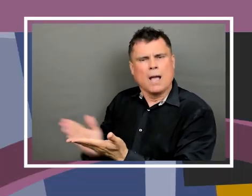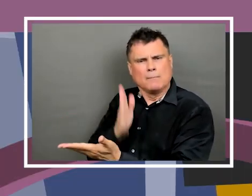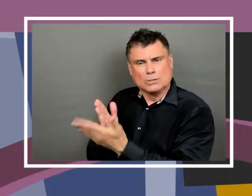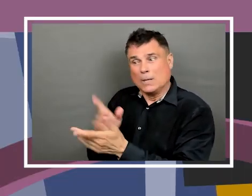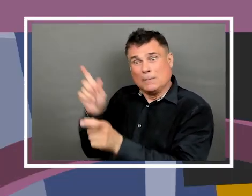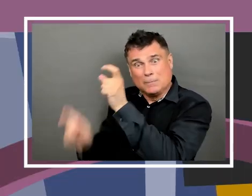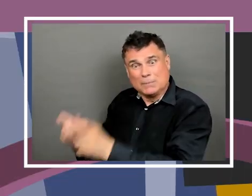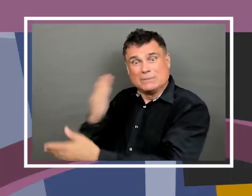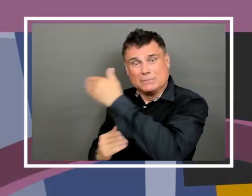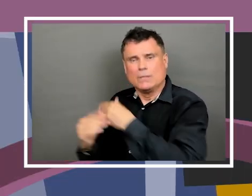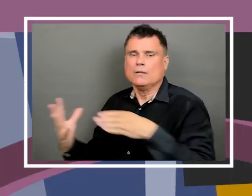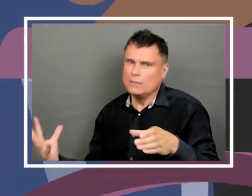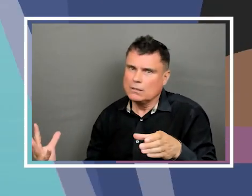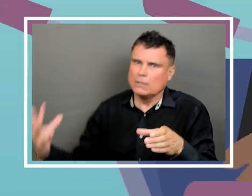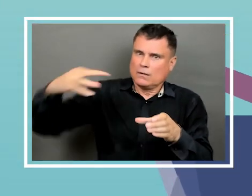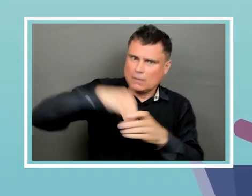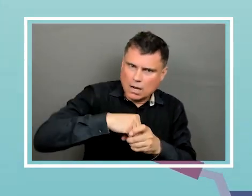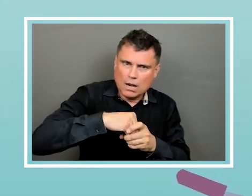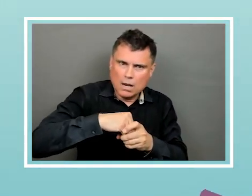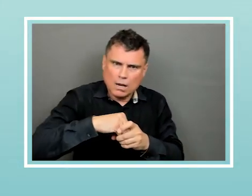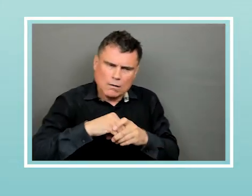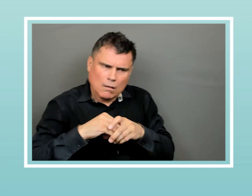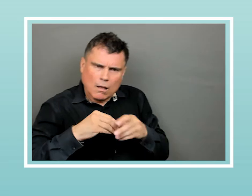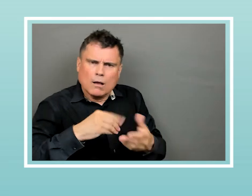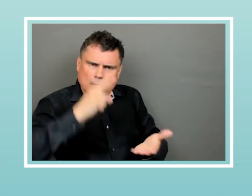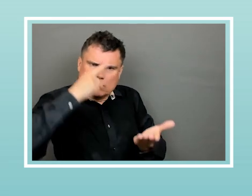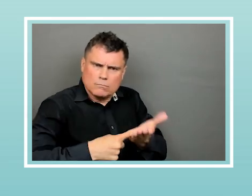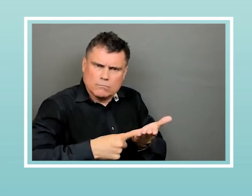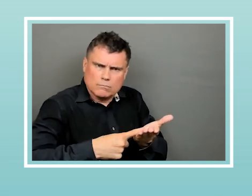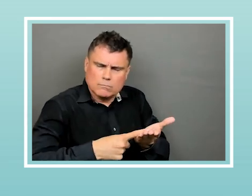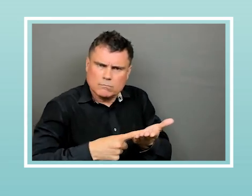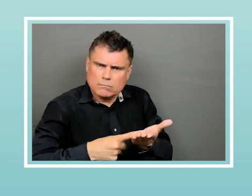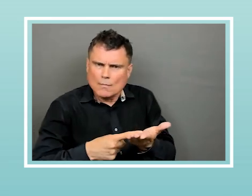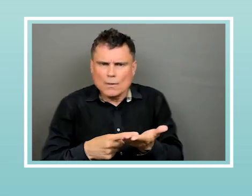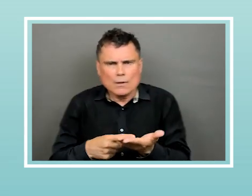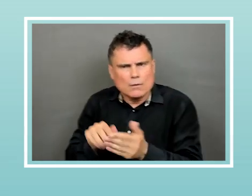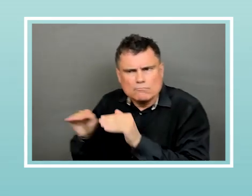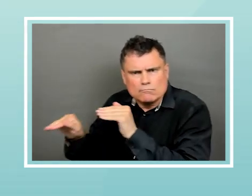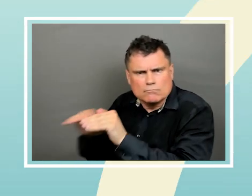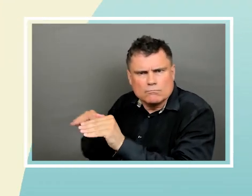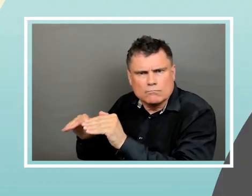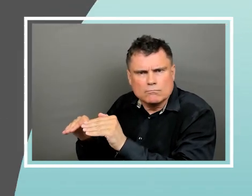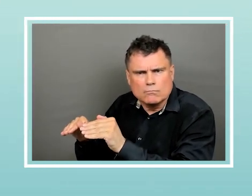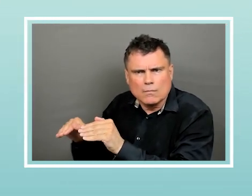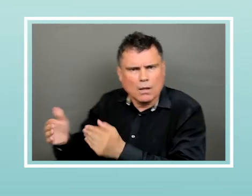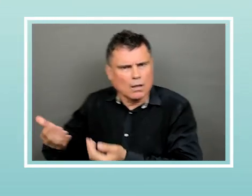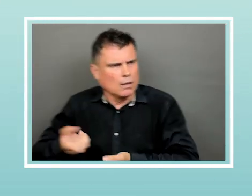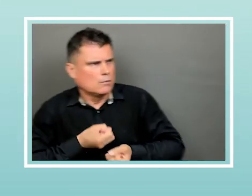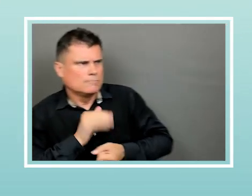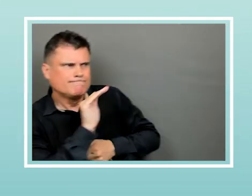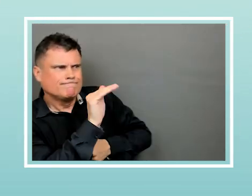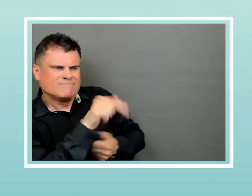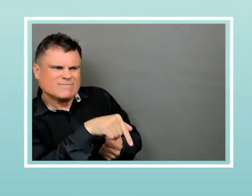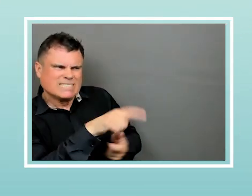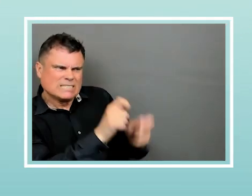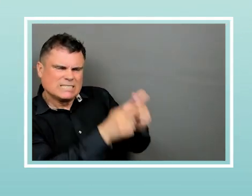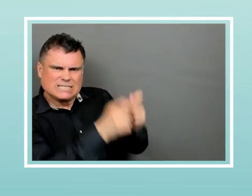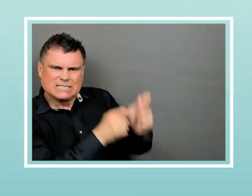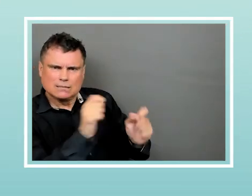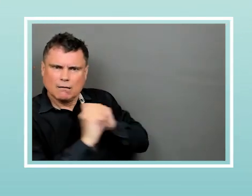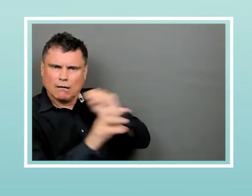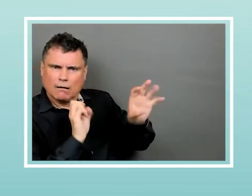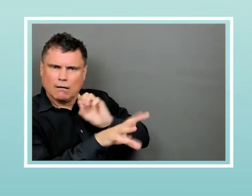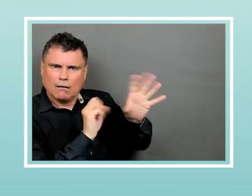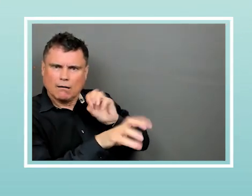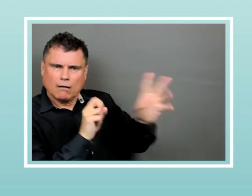persons with disabilities should be involved in the decisions that are made about it. We should be given the opportunity to voice